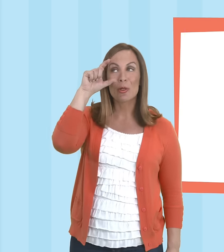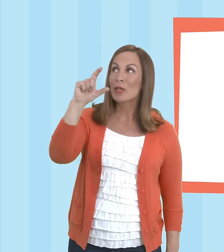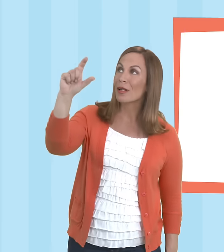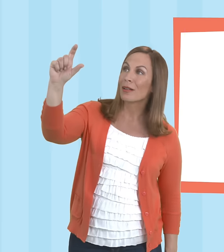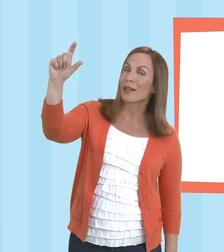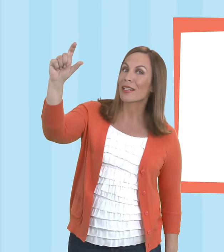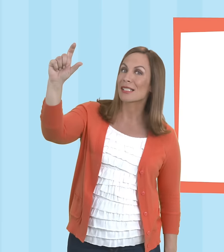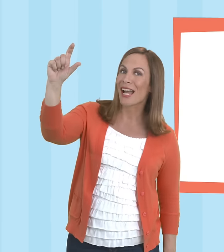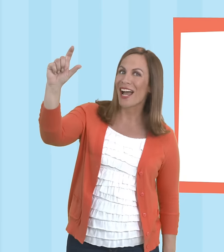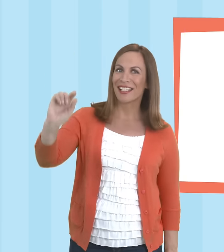moon in the sky.